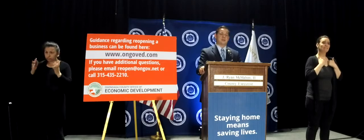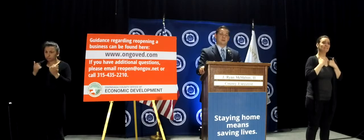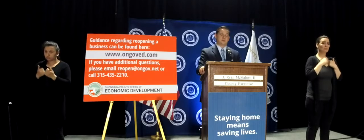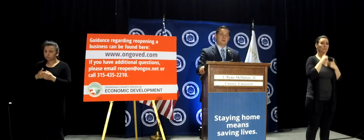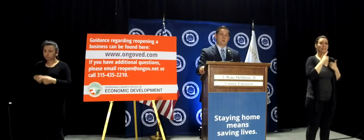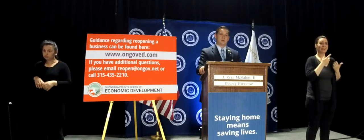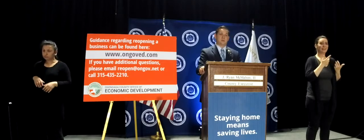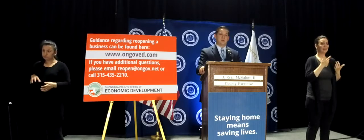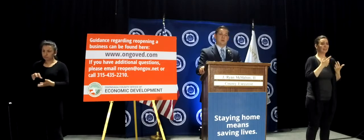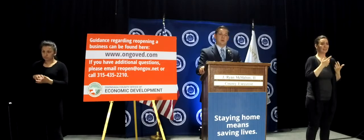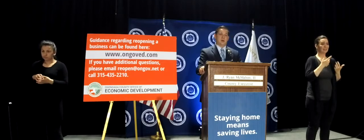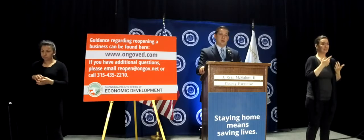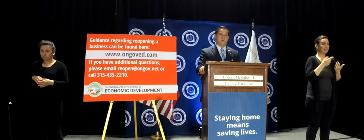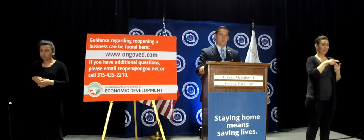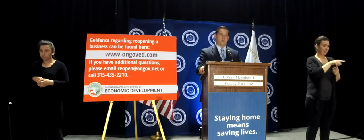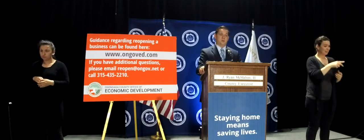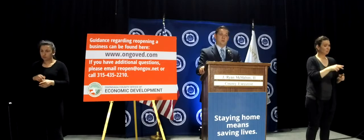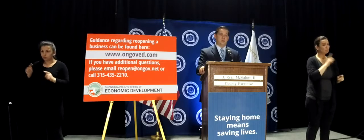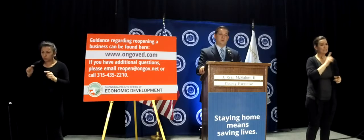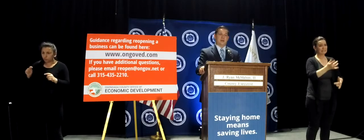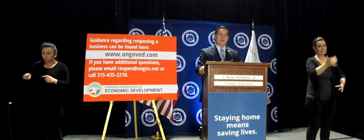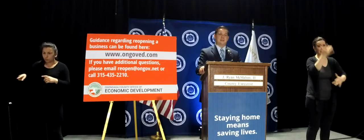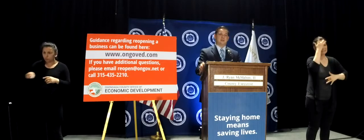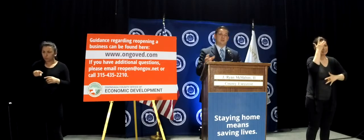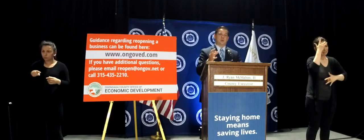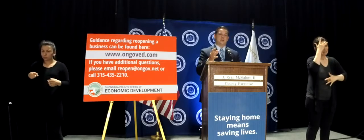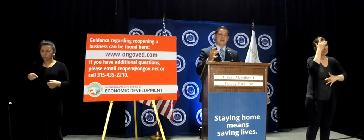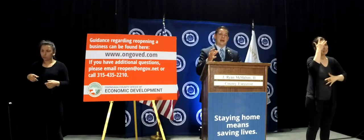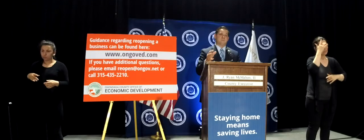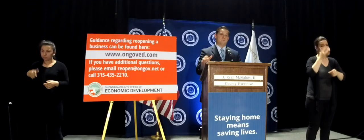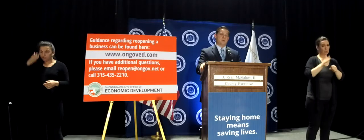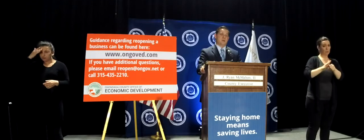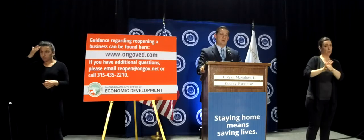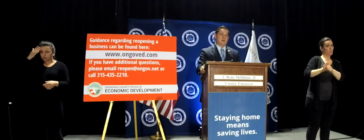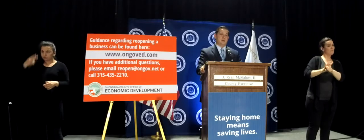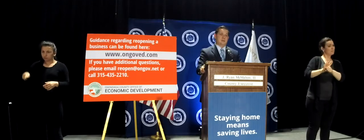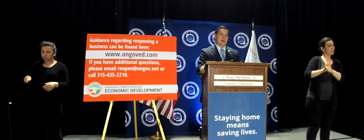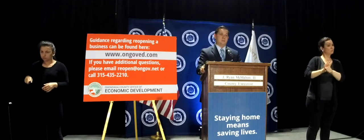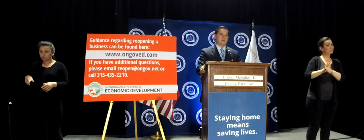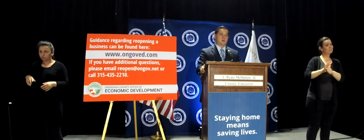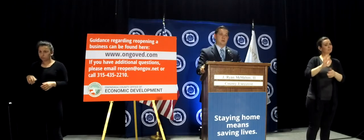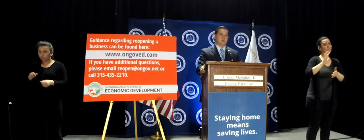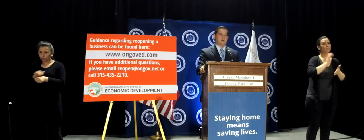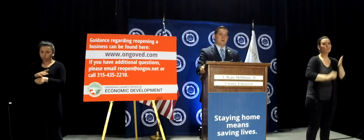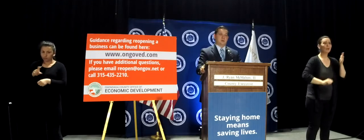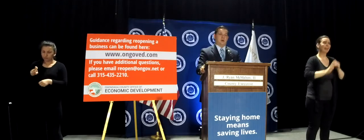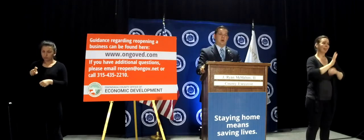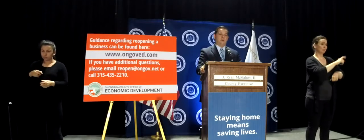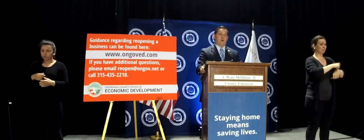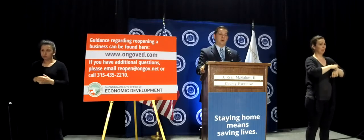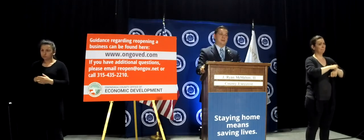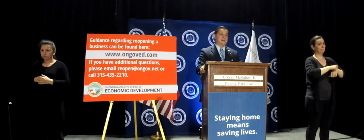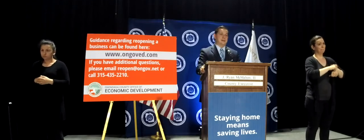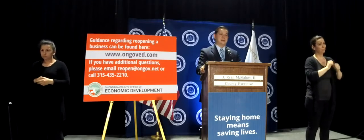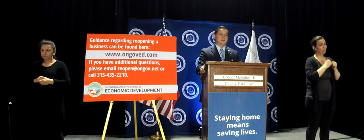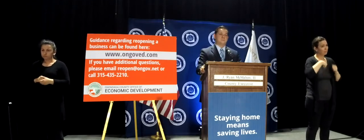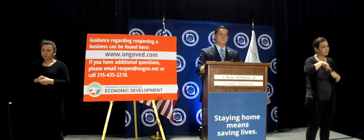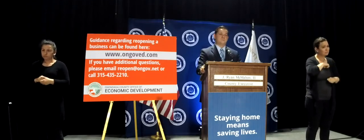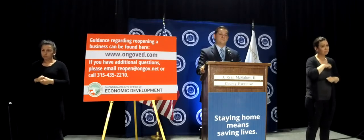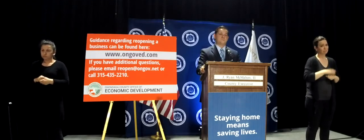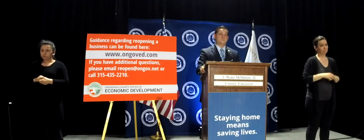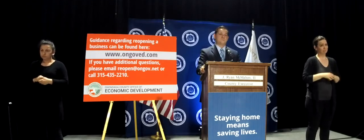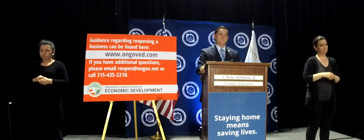very sick to begin with, but COVID-19 stole time, and time is certainly all of our greatest